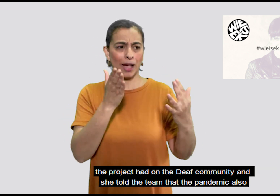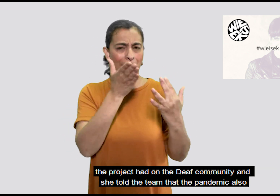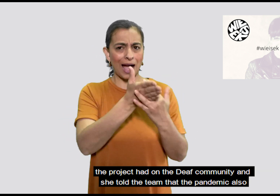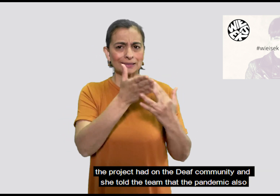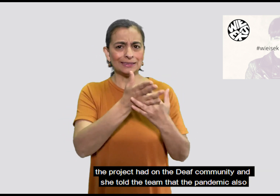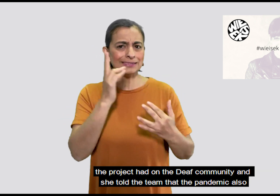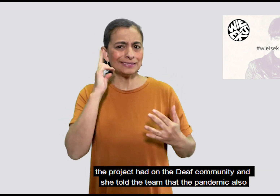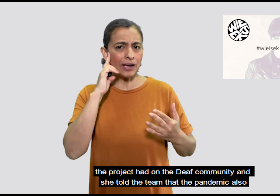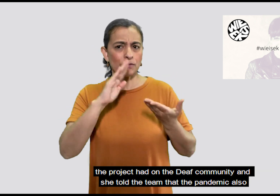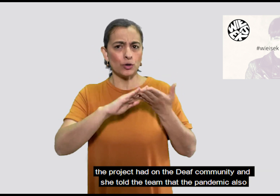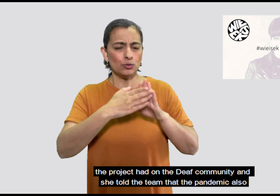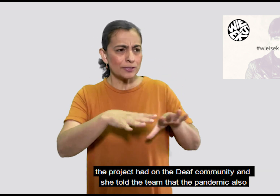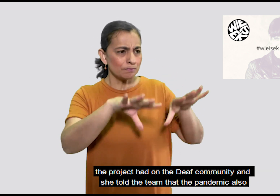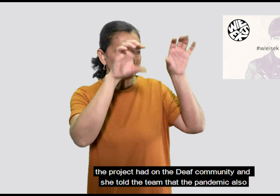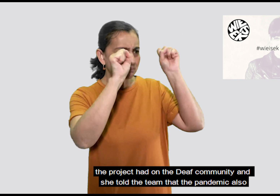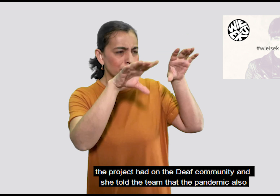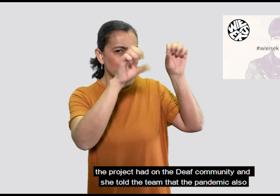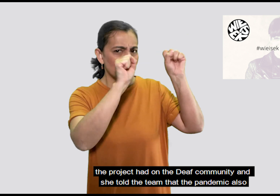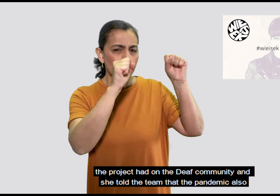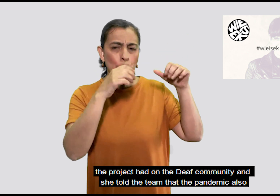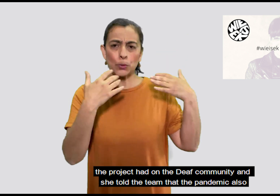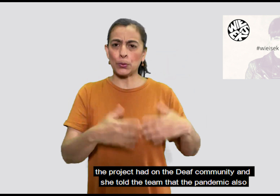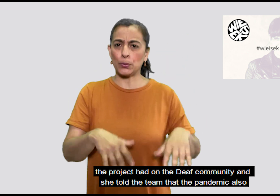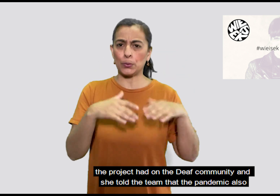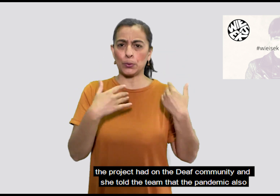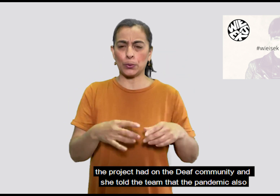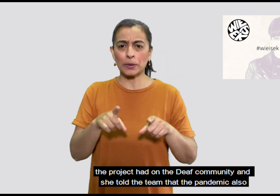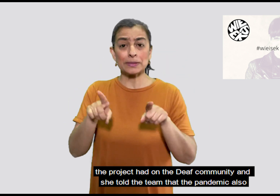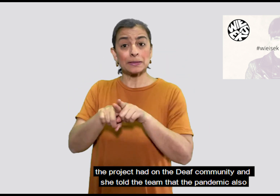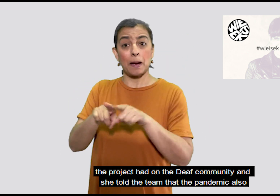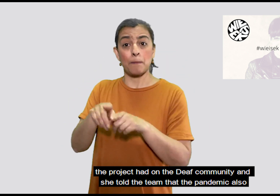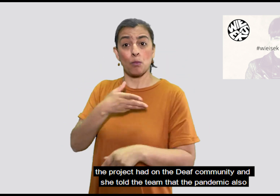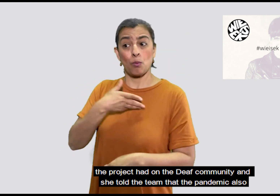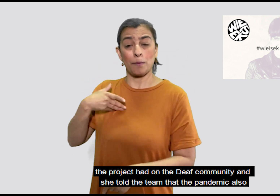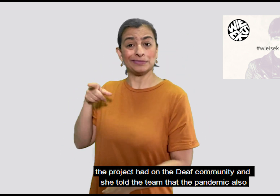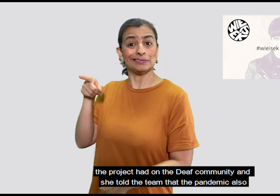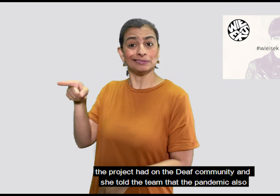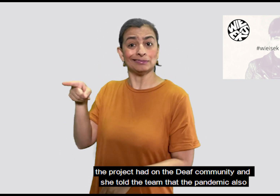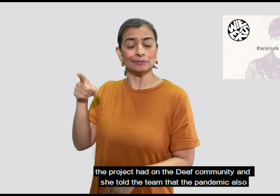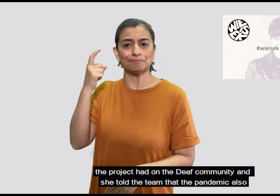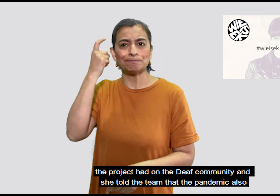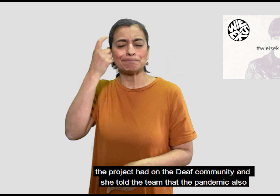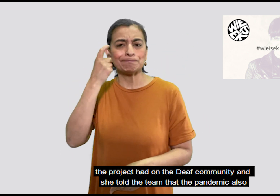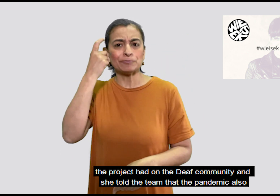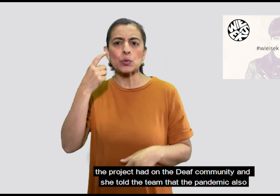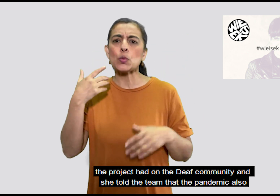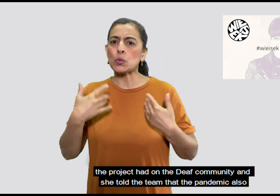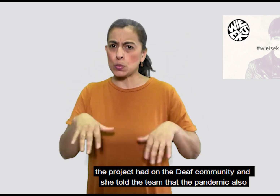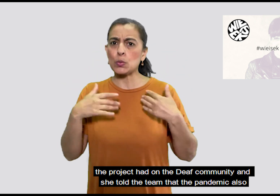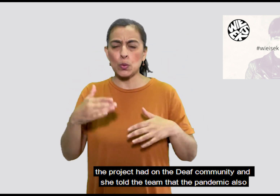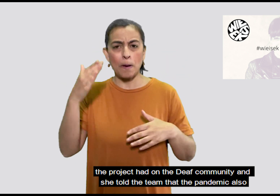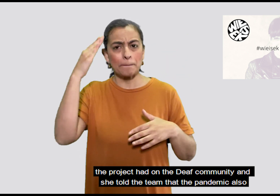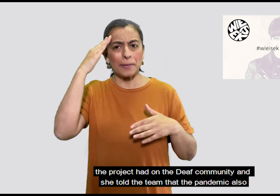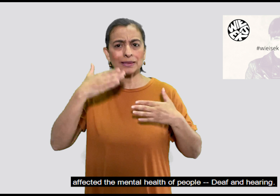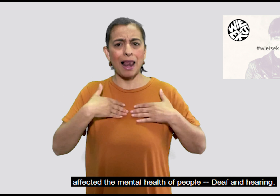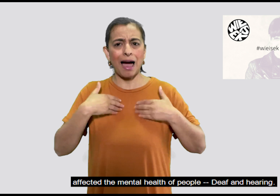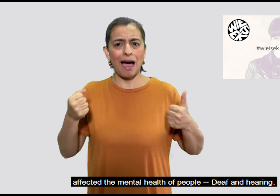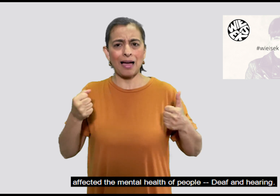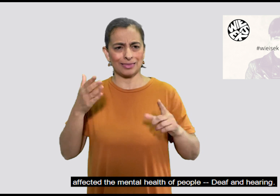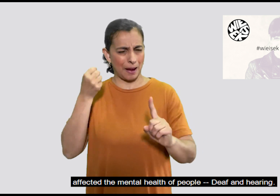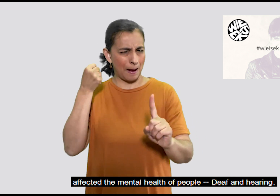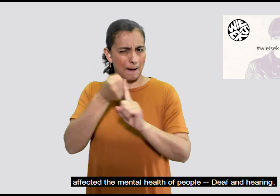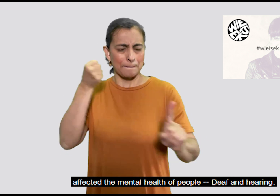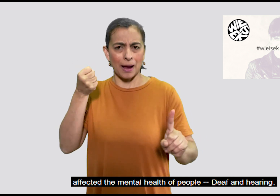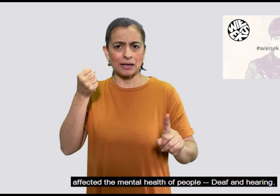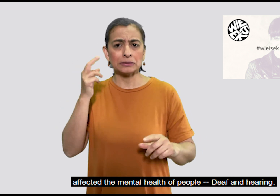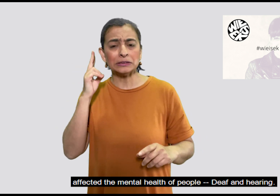project had on the deaf community that she reached out and told the team that the pandemic also affected the mental health of people,